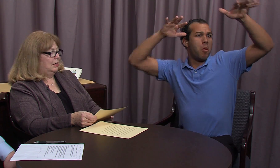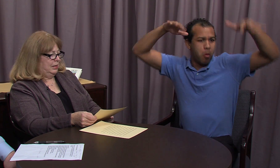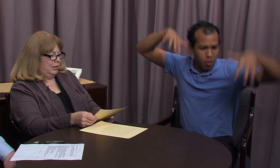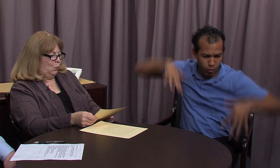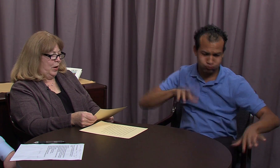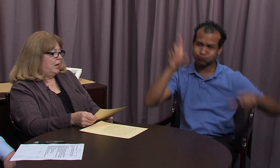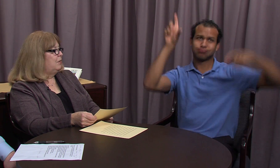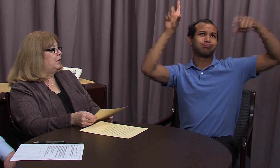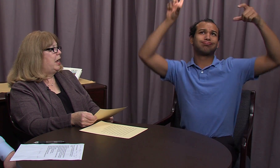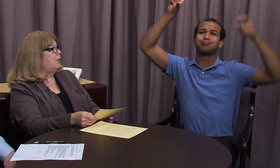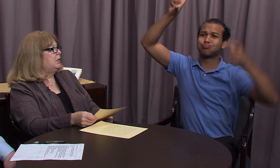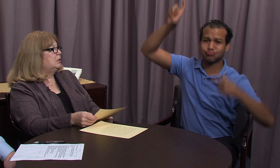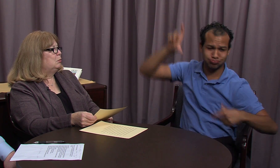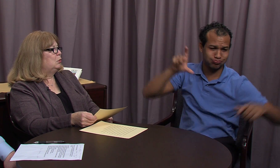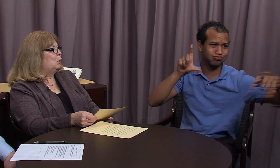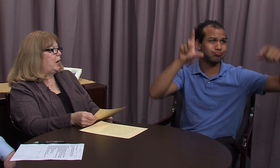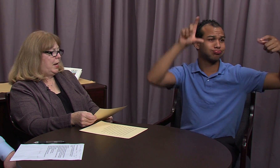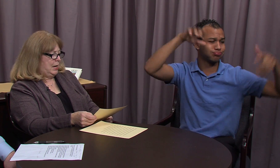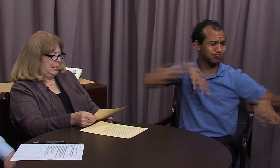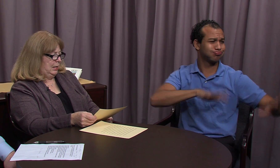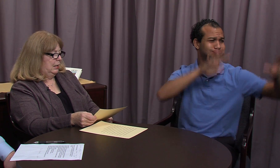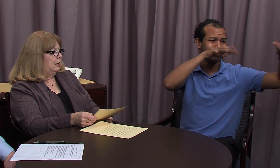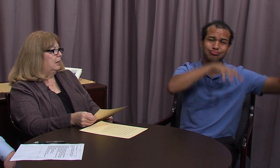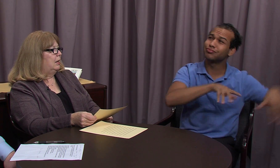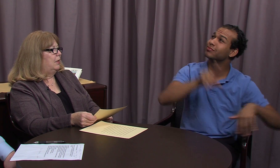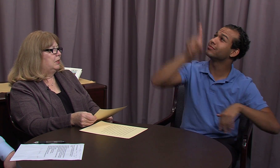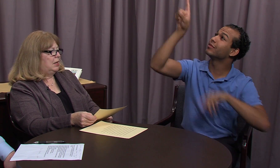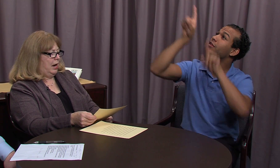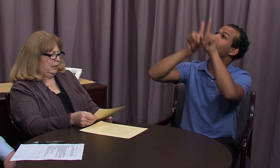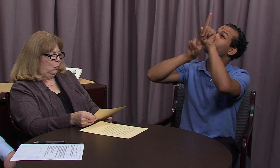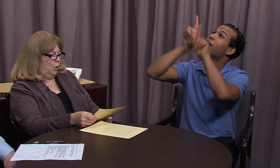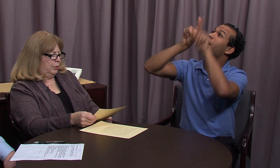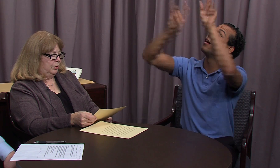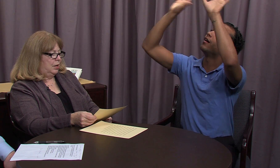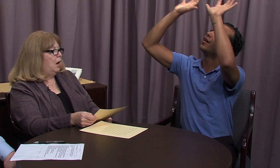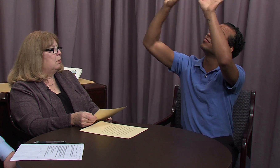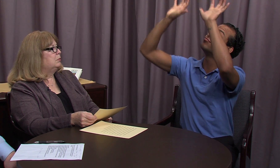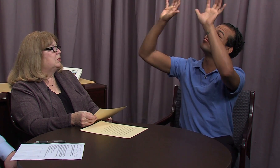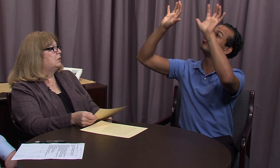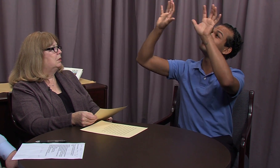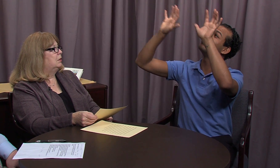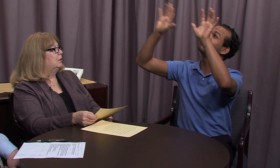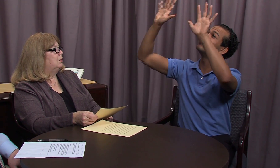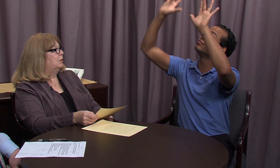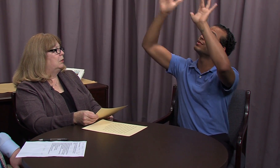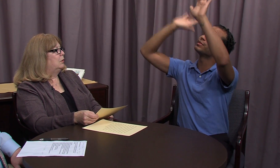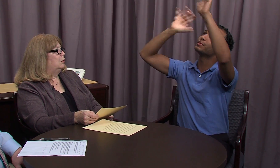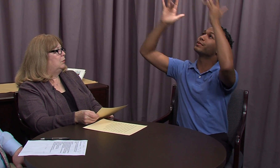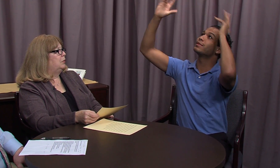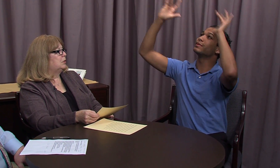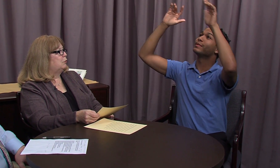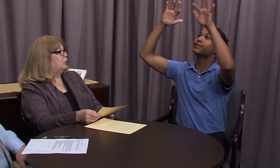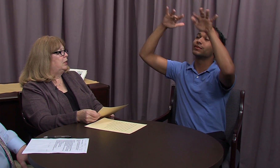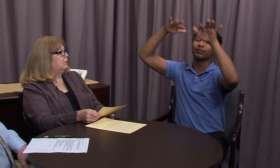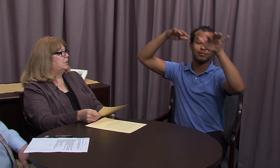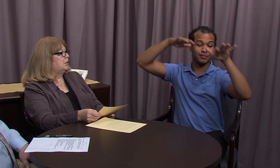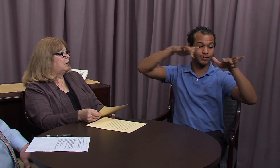Suddenly a wave carries the moon away, and the tidal water comes with its freight of